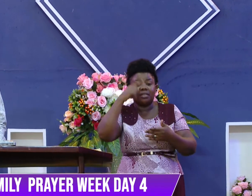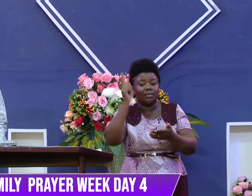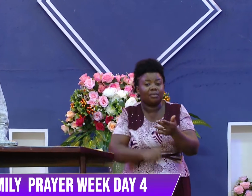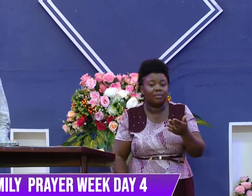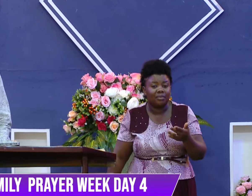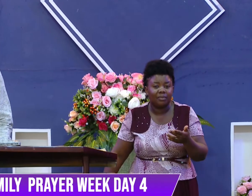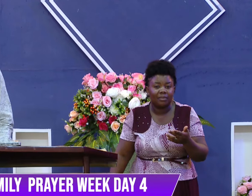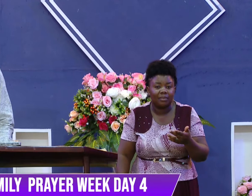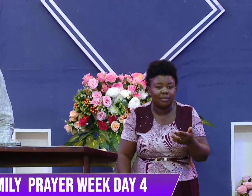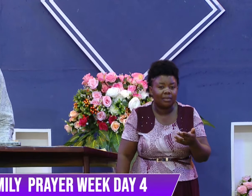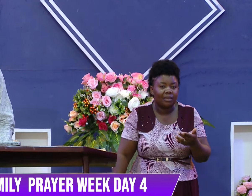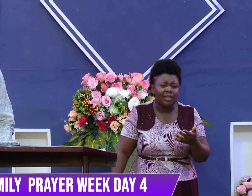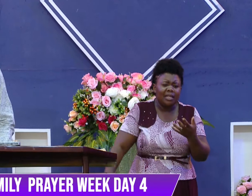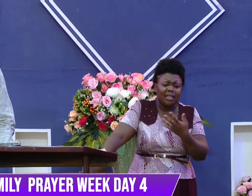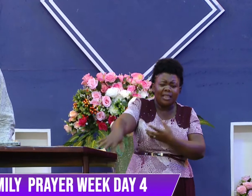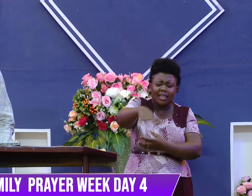said